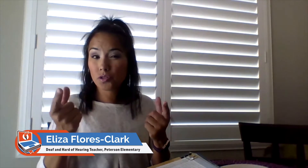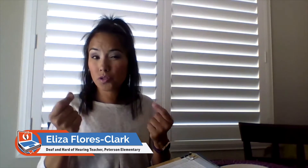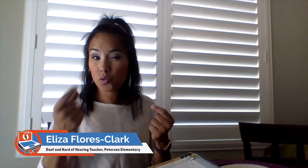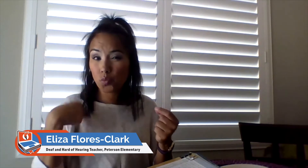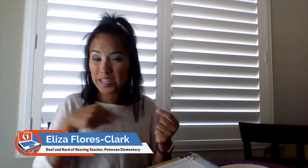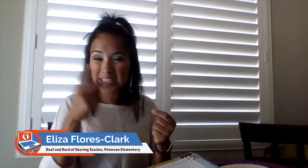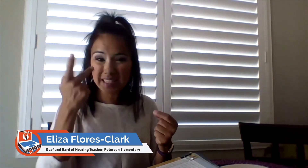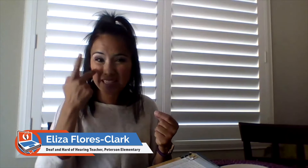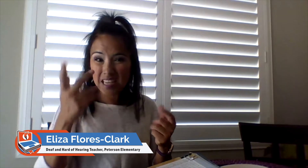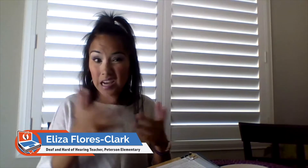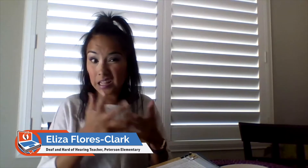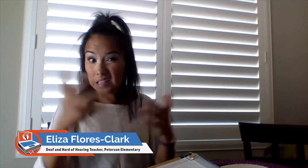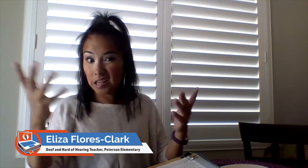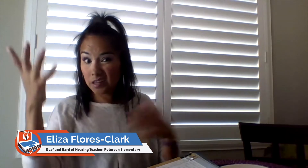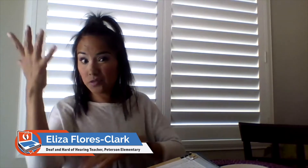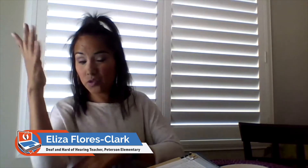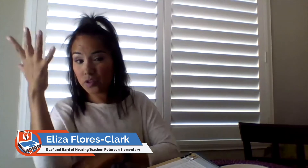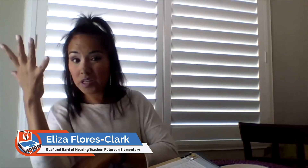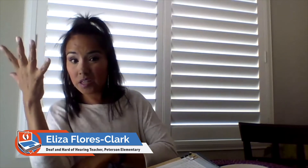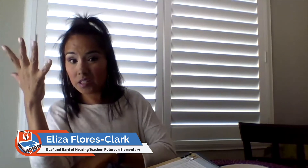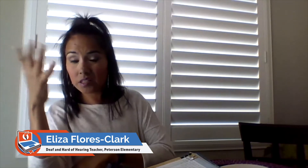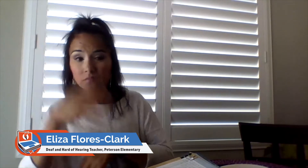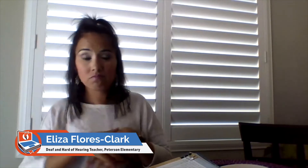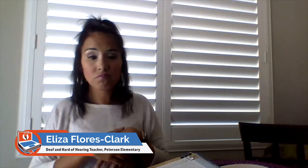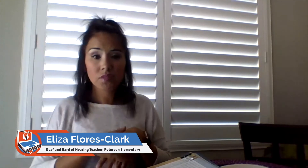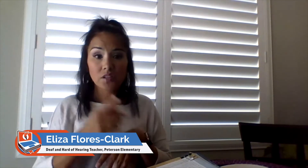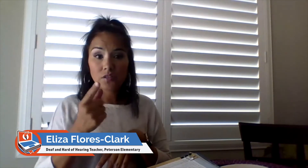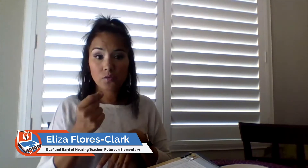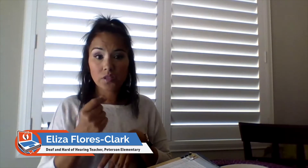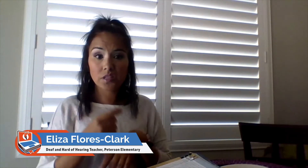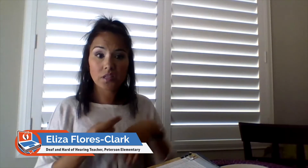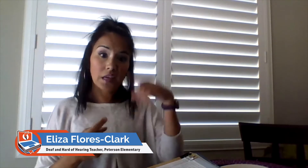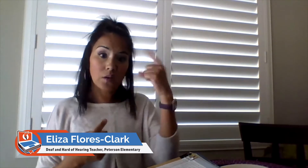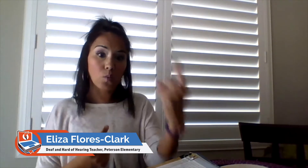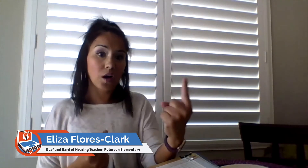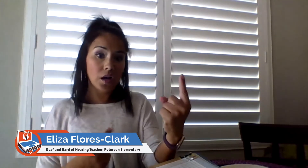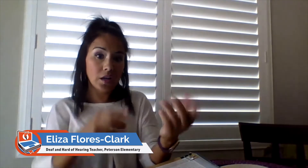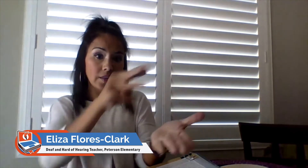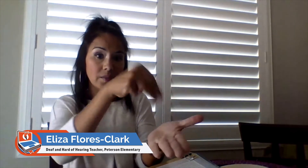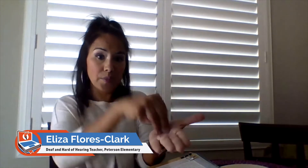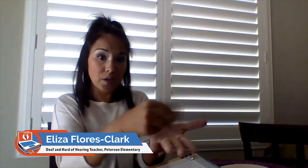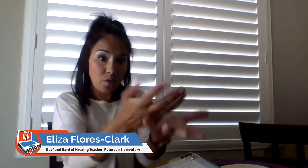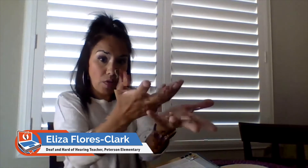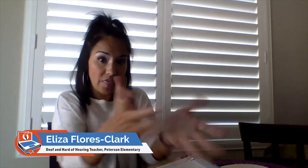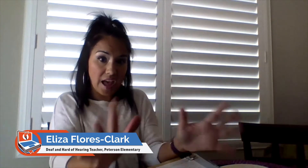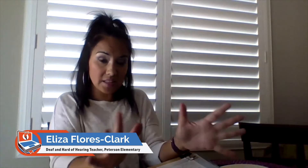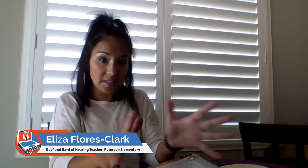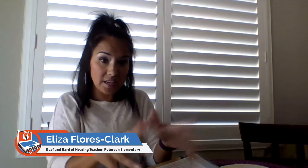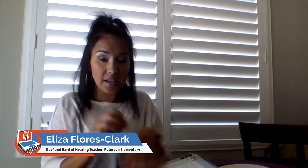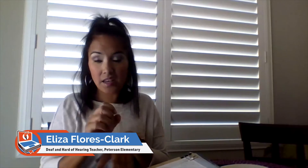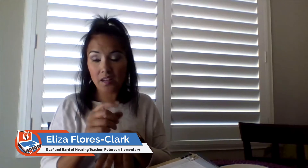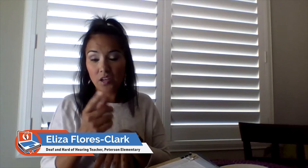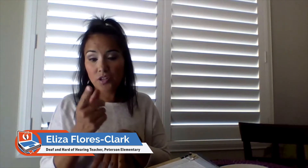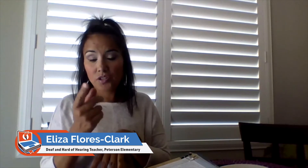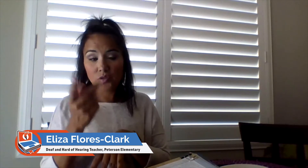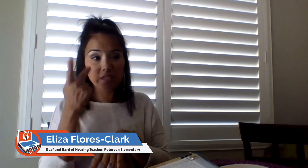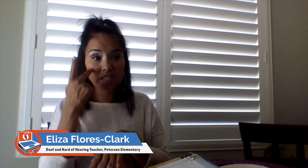do we see a lot? Do we see like one in the middle? Do we